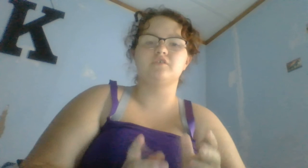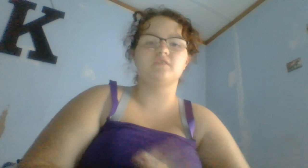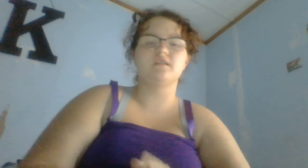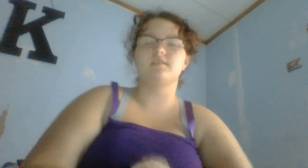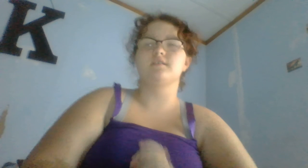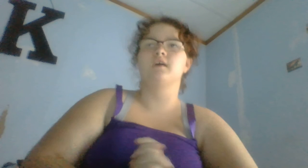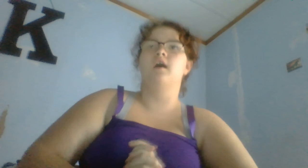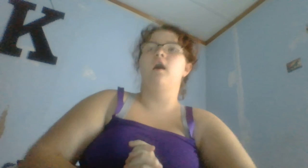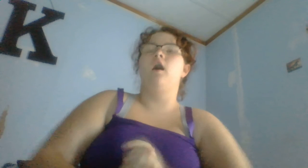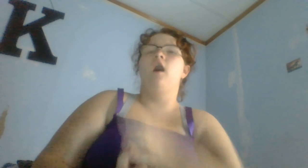do this